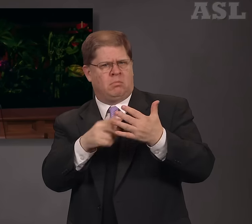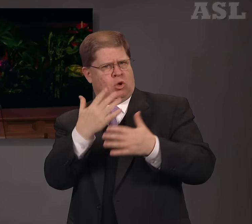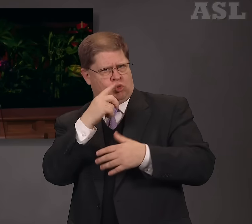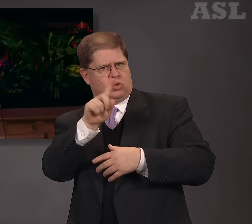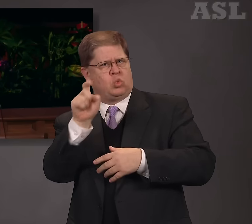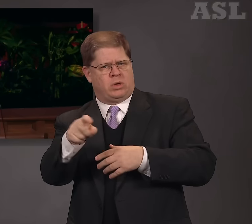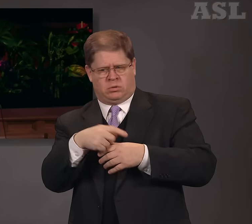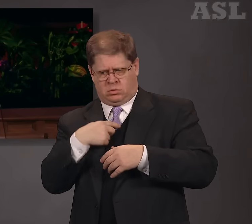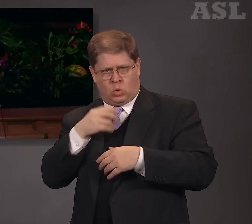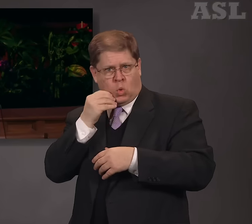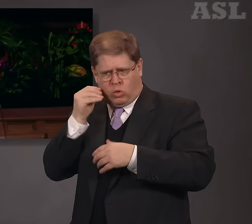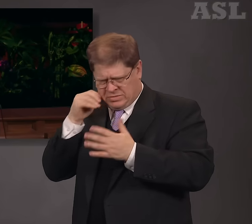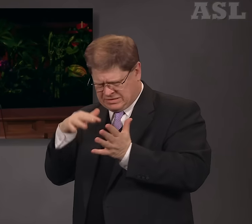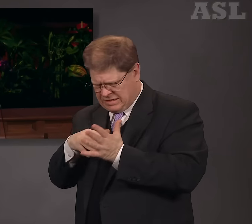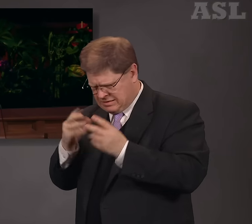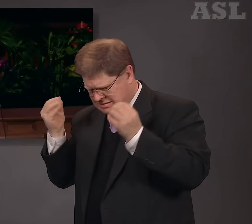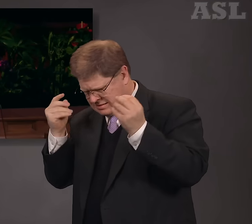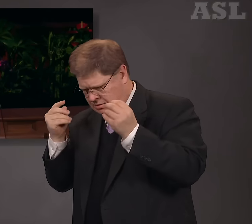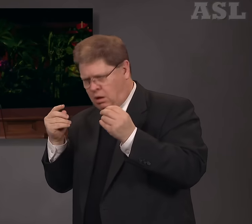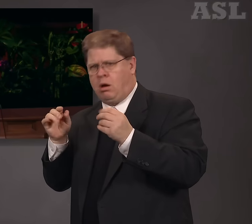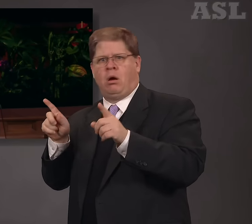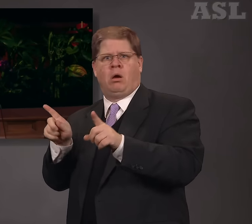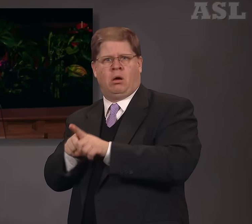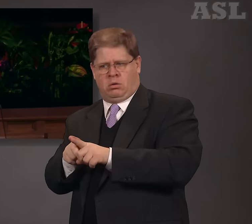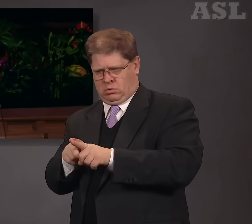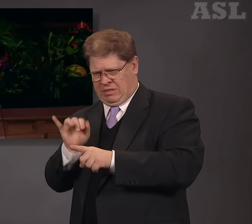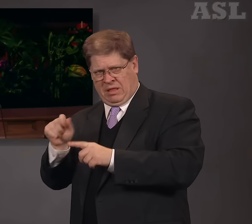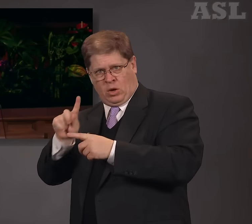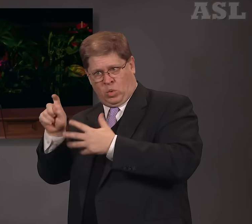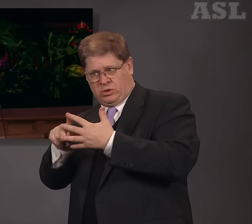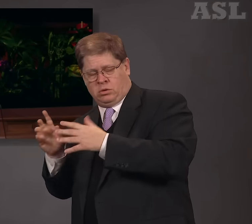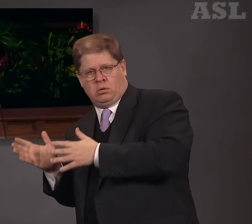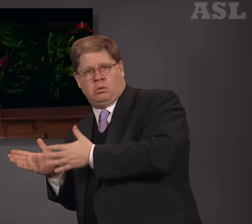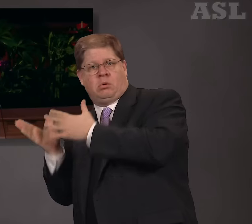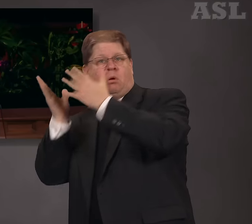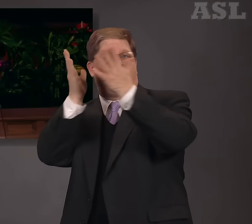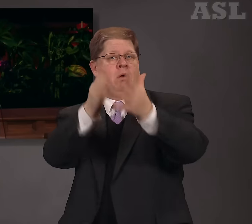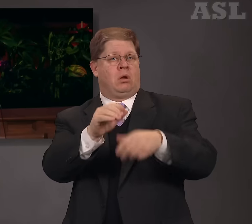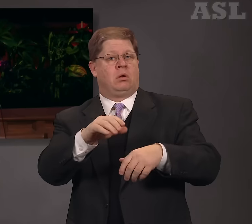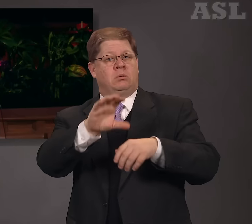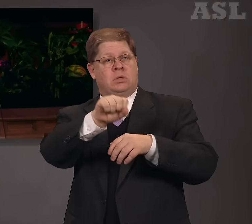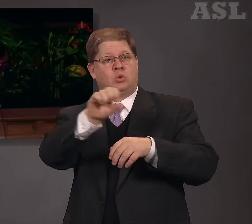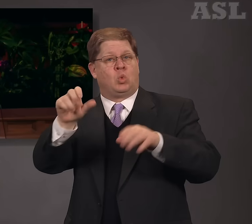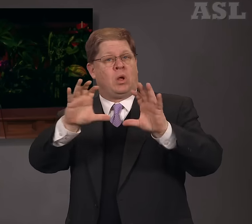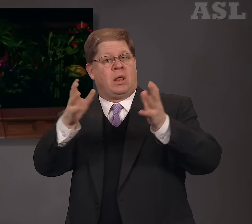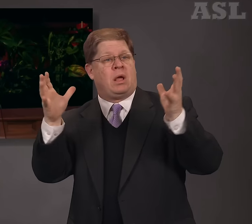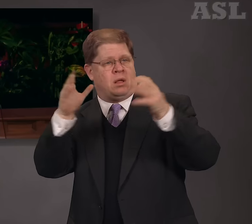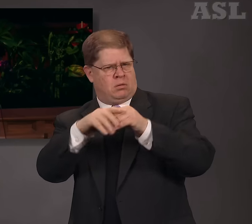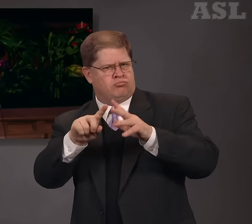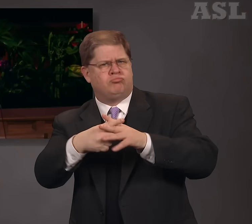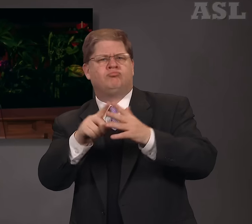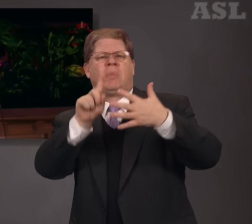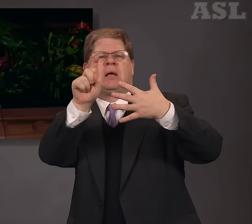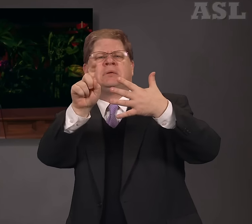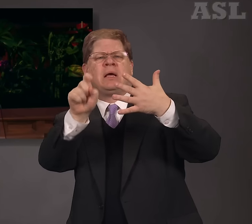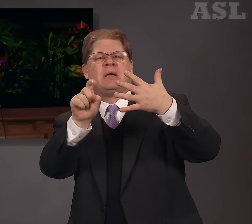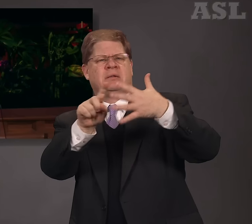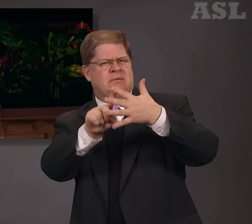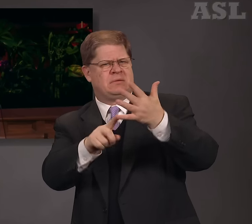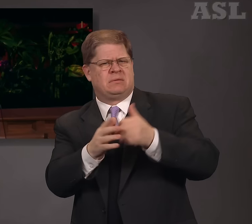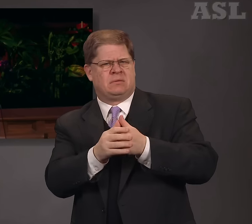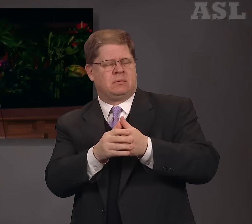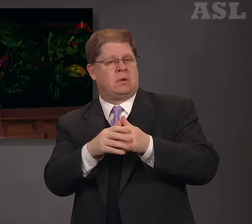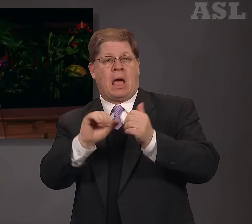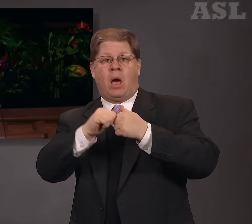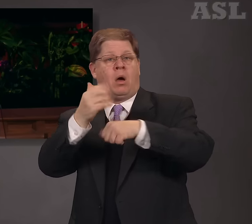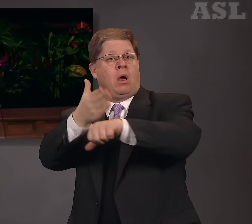scripture study at home. They are also excellent questions to start a Sunday class at church. We improve our teaching at